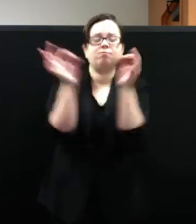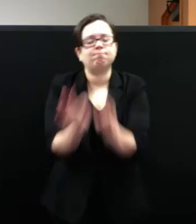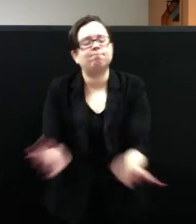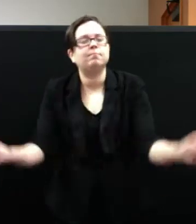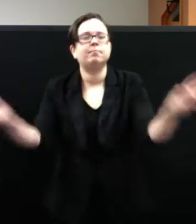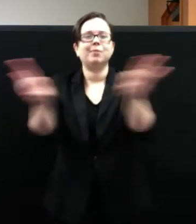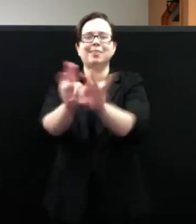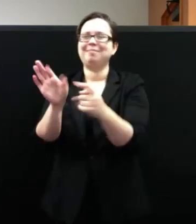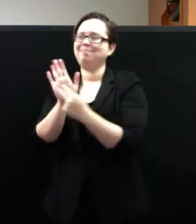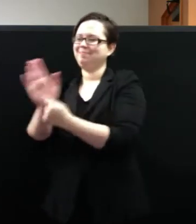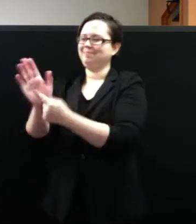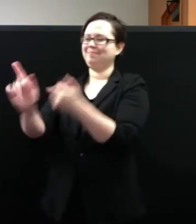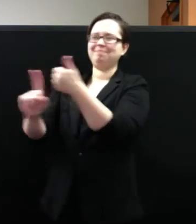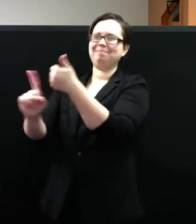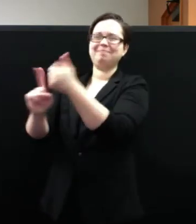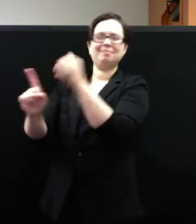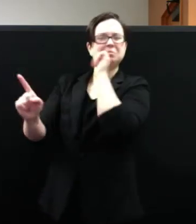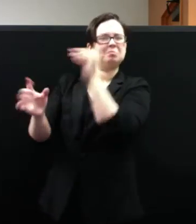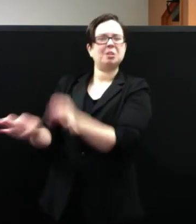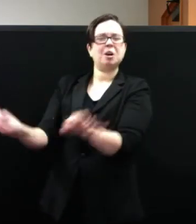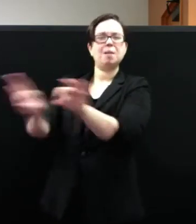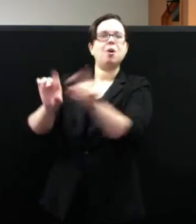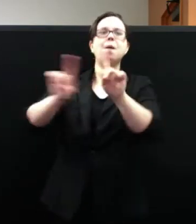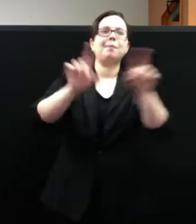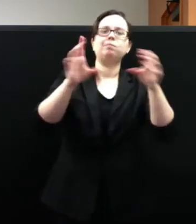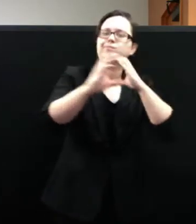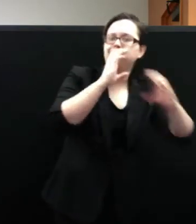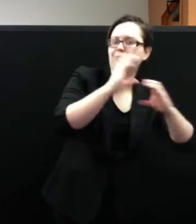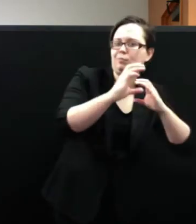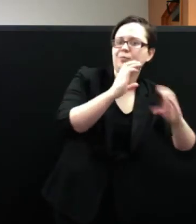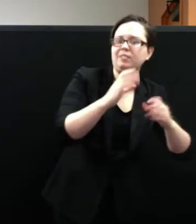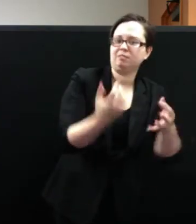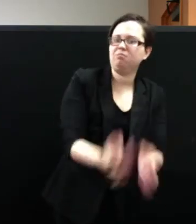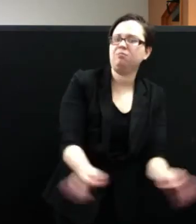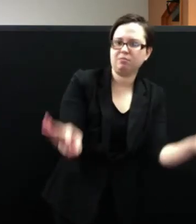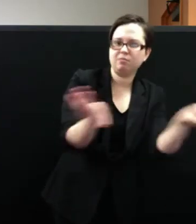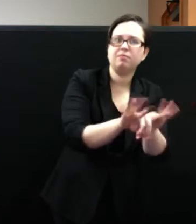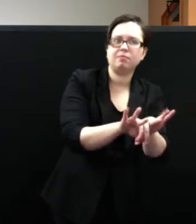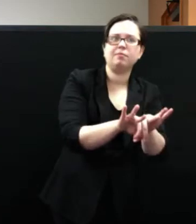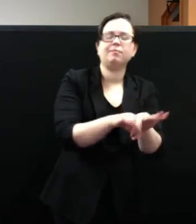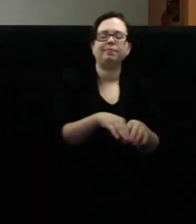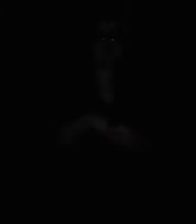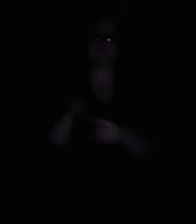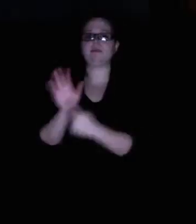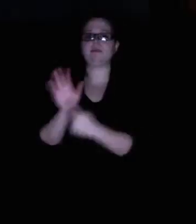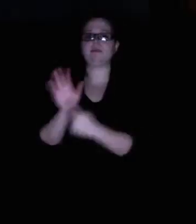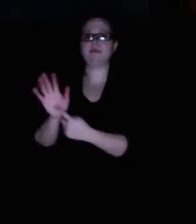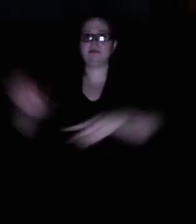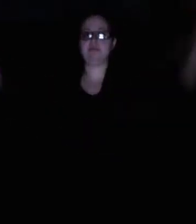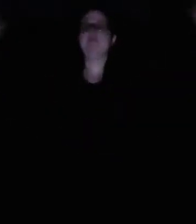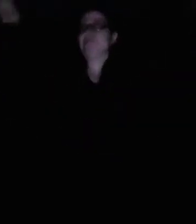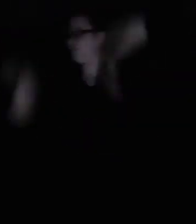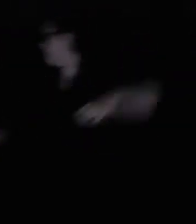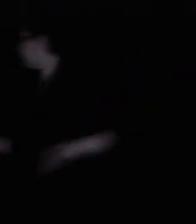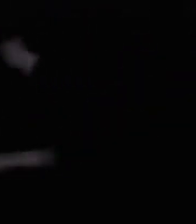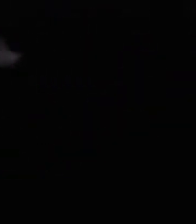themselves. And these visual frames of reference can grow to several hundreds or even thousands of nodes. So one example